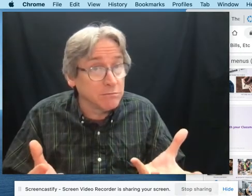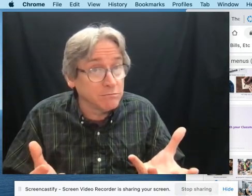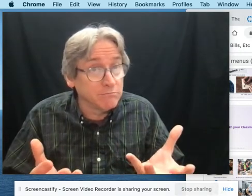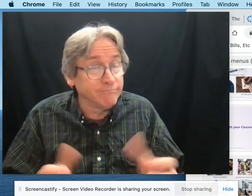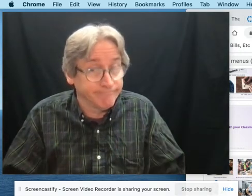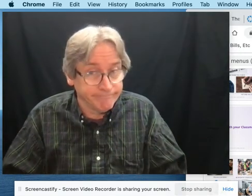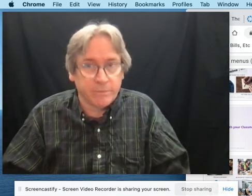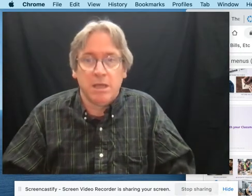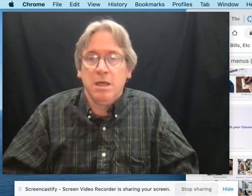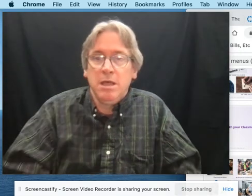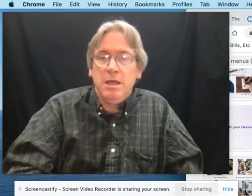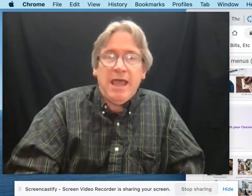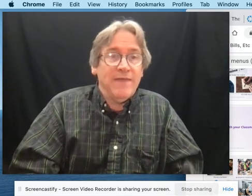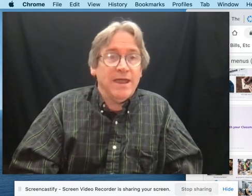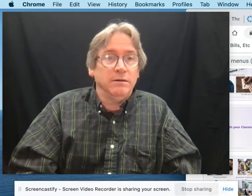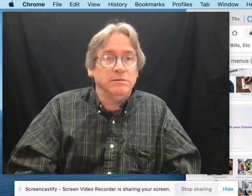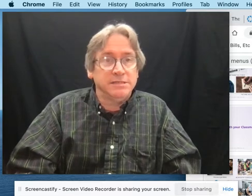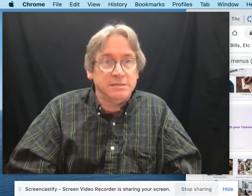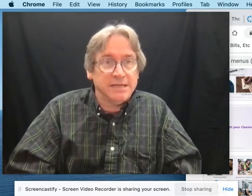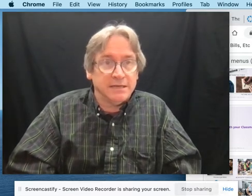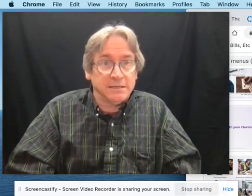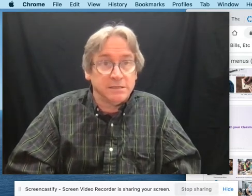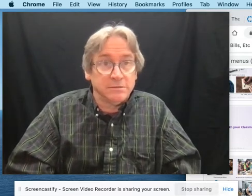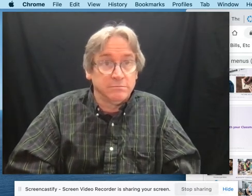description. And then